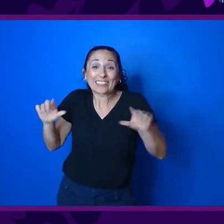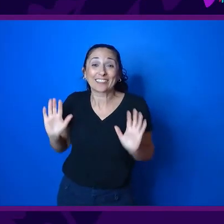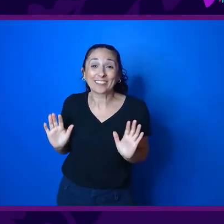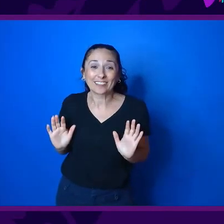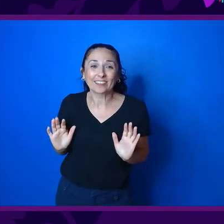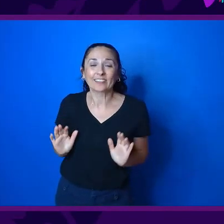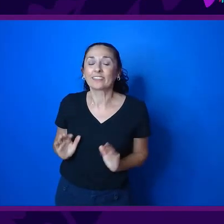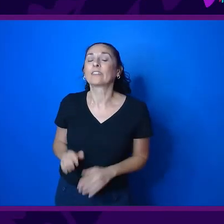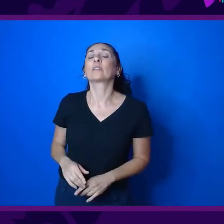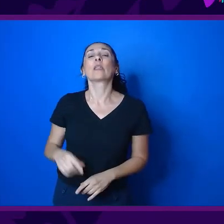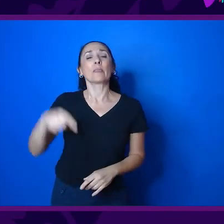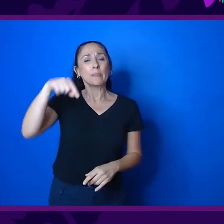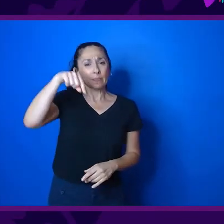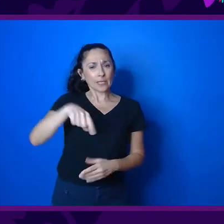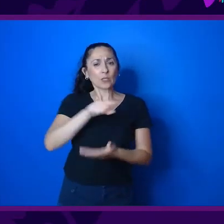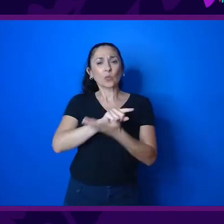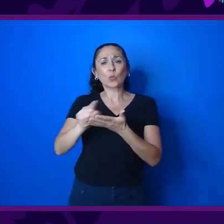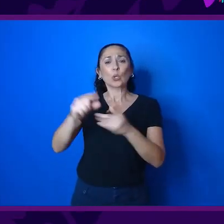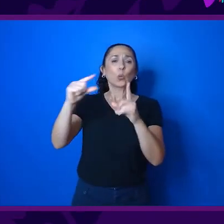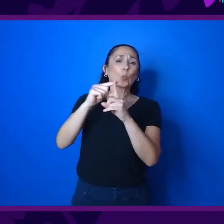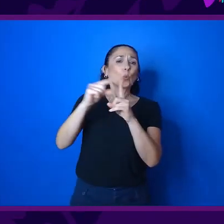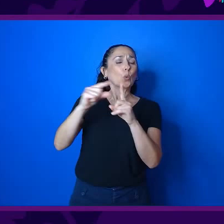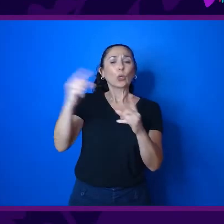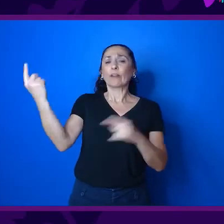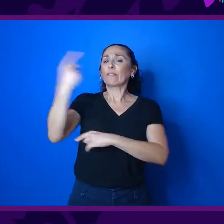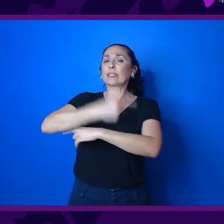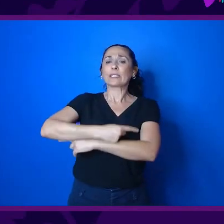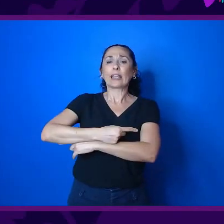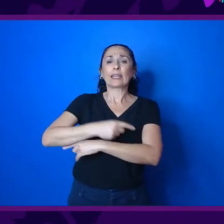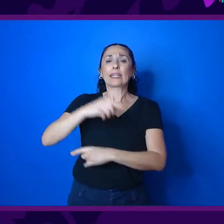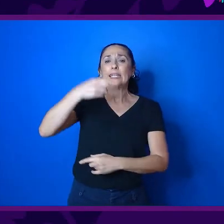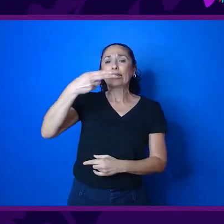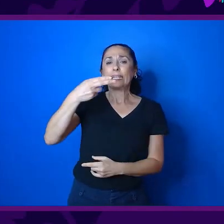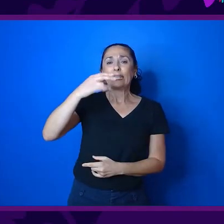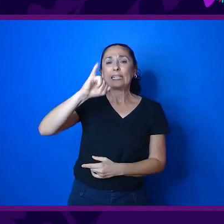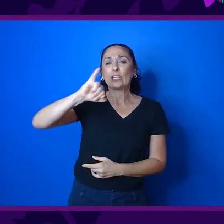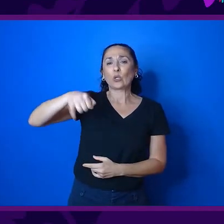This week's word of the day is híjole.